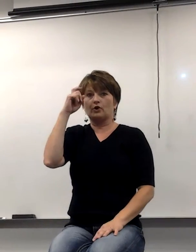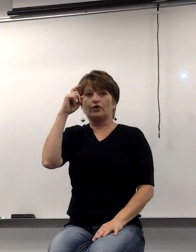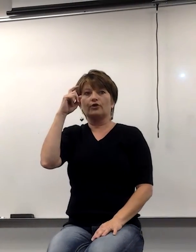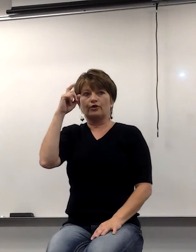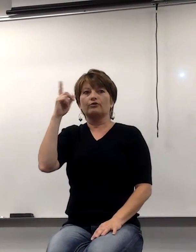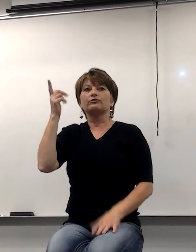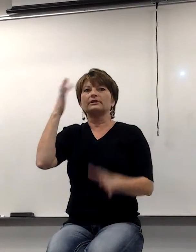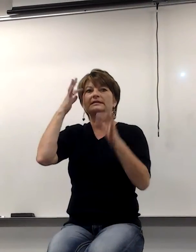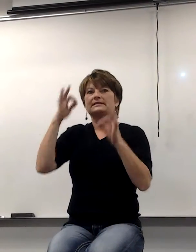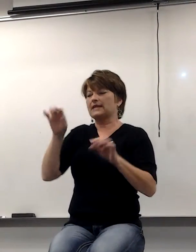About 12.